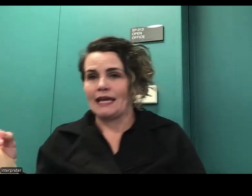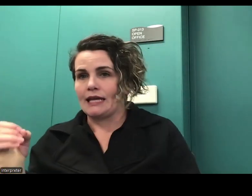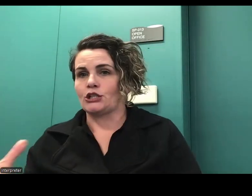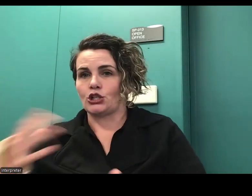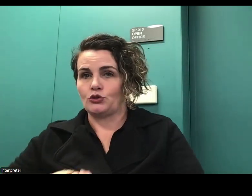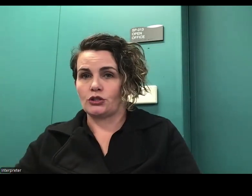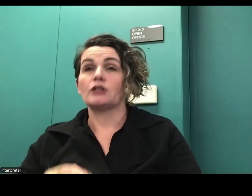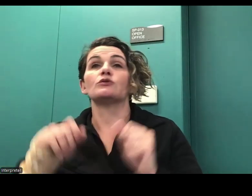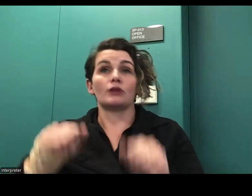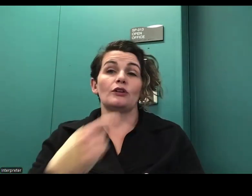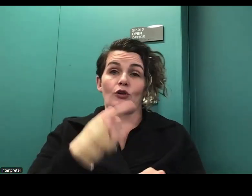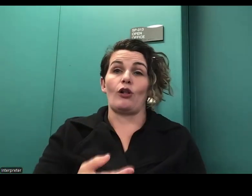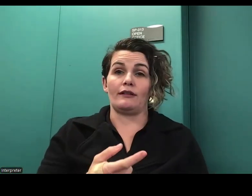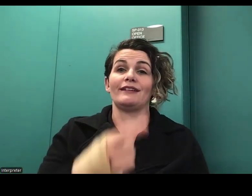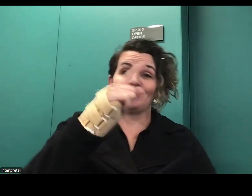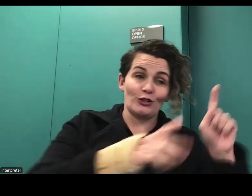I could call it